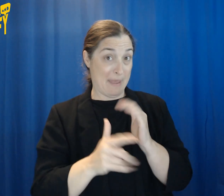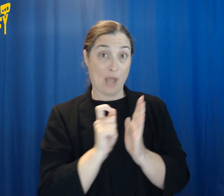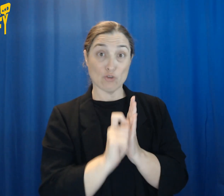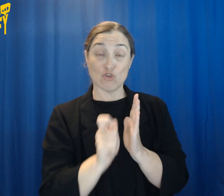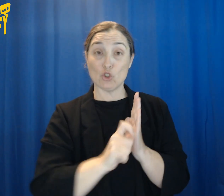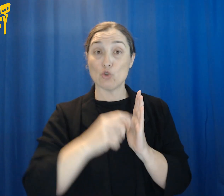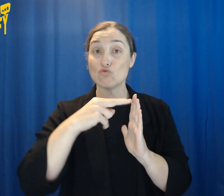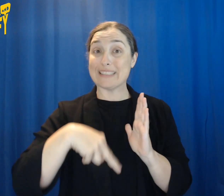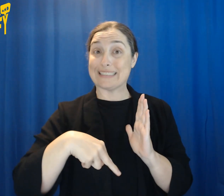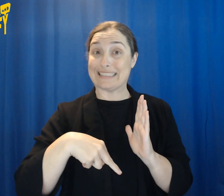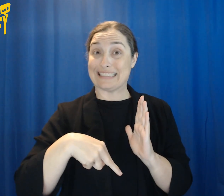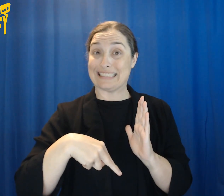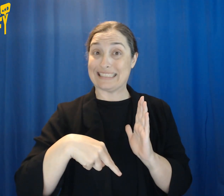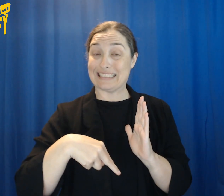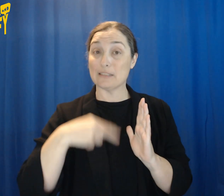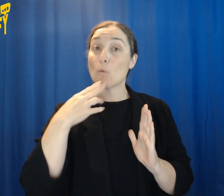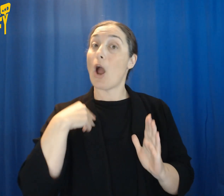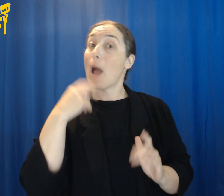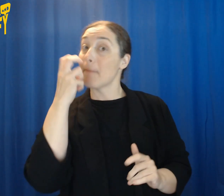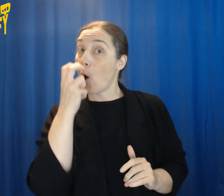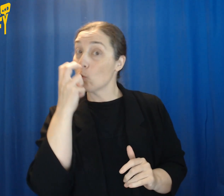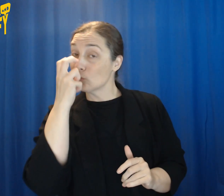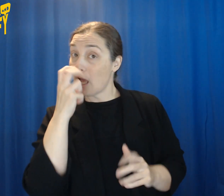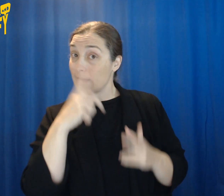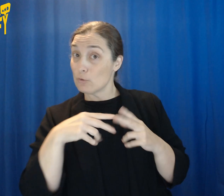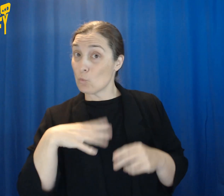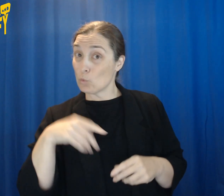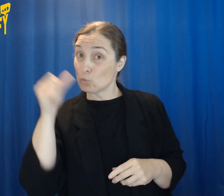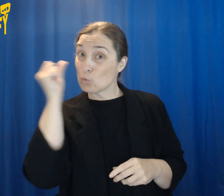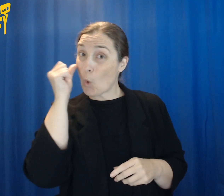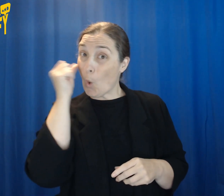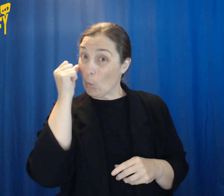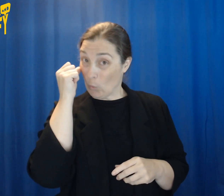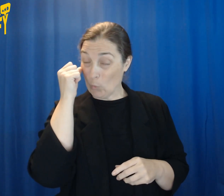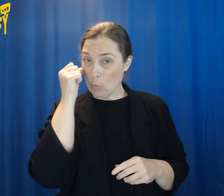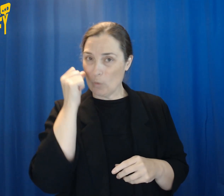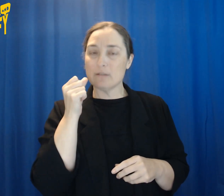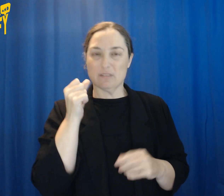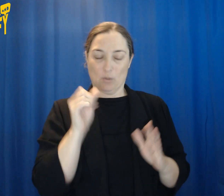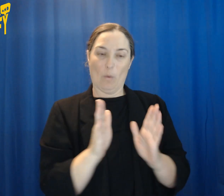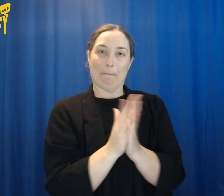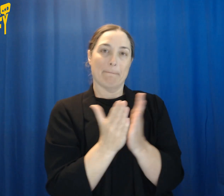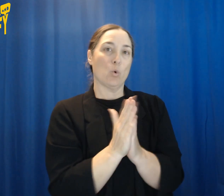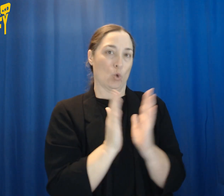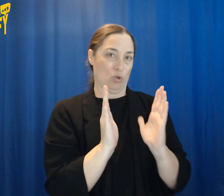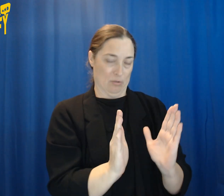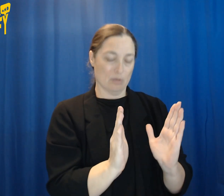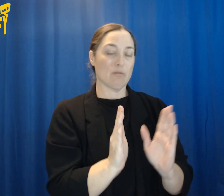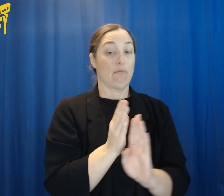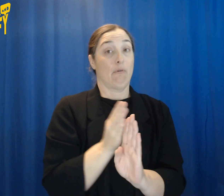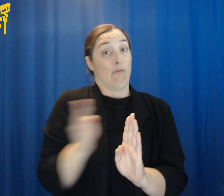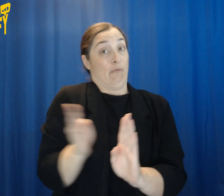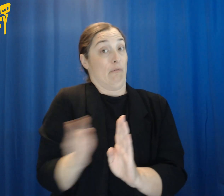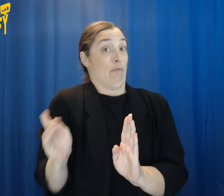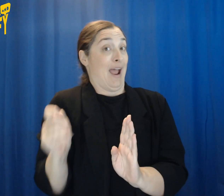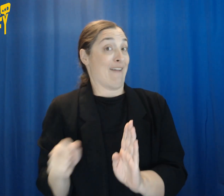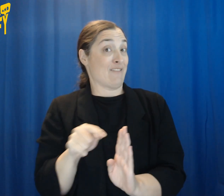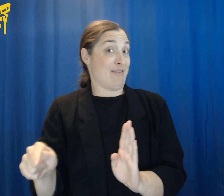when I am older. If you'd like to hear one that goes after the memoir, Strange Little Girl, when I'm becoming a strange young